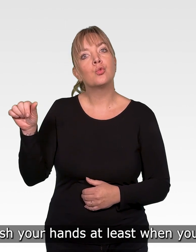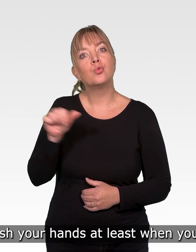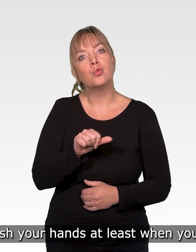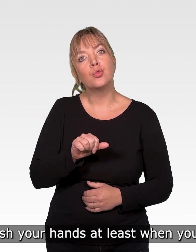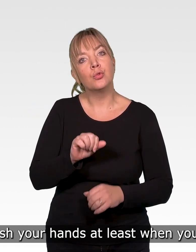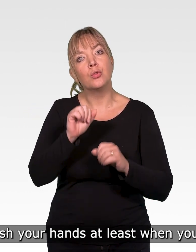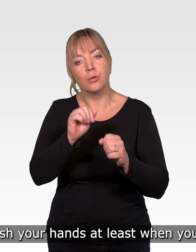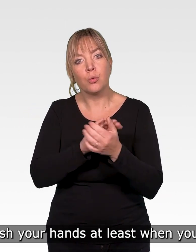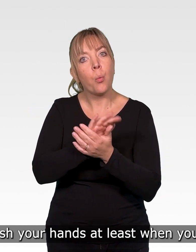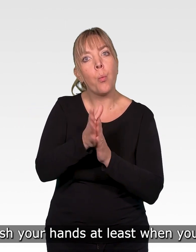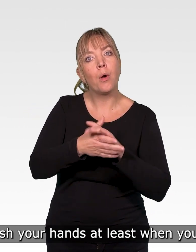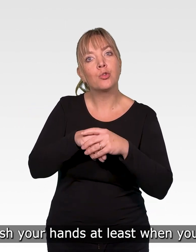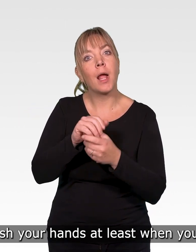Wash your hands at least when you